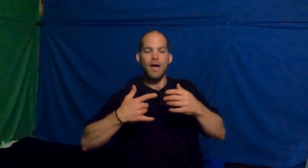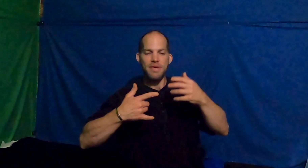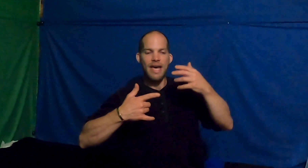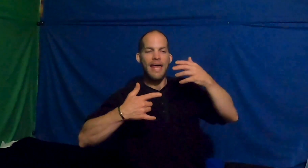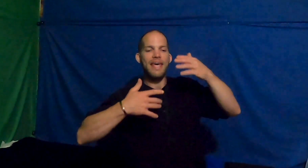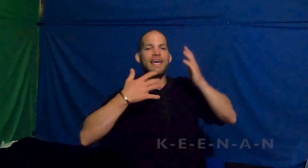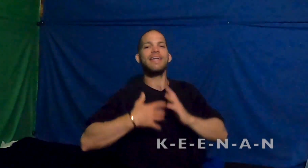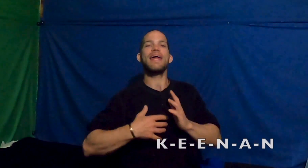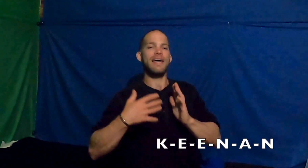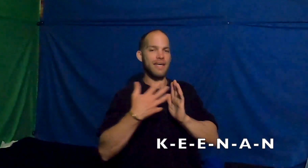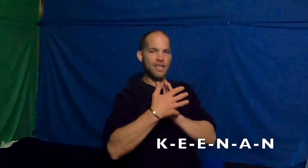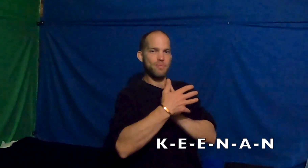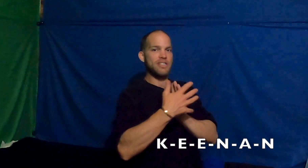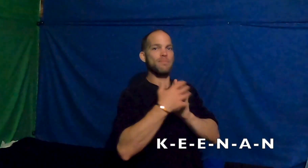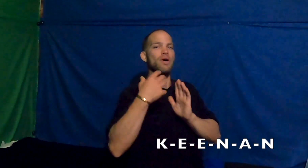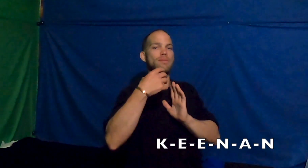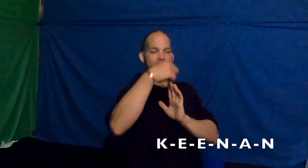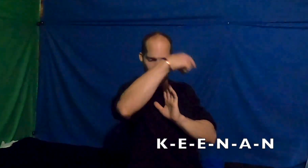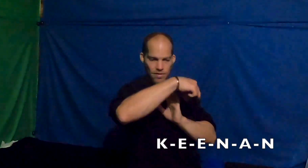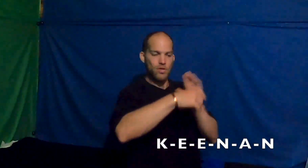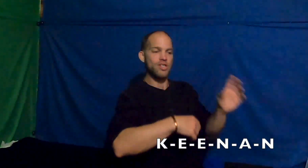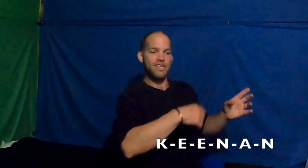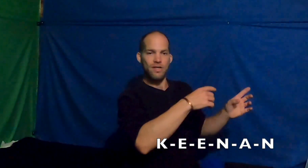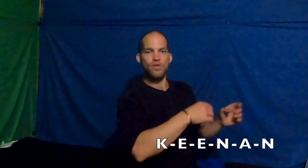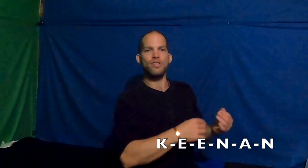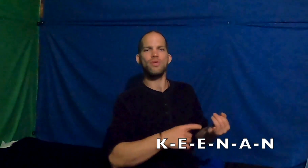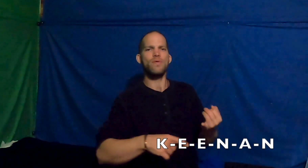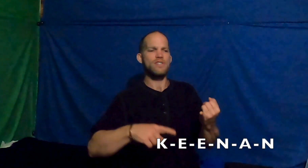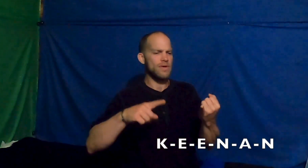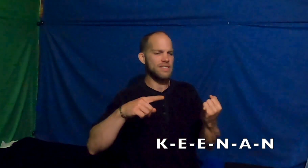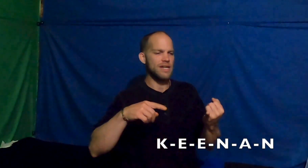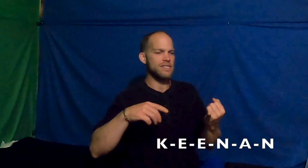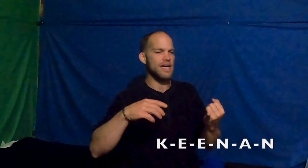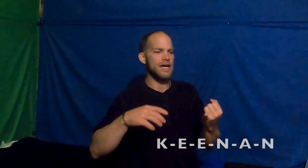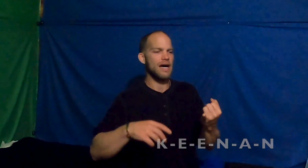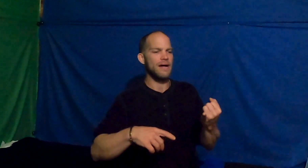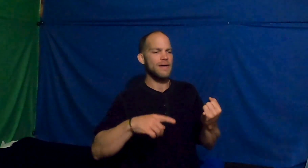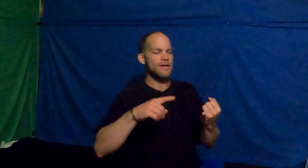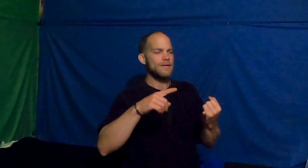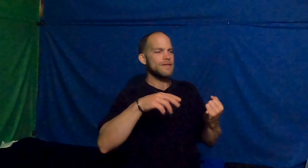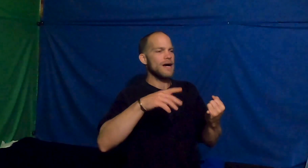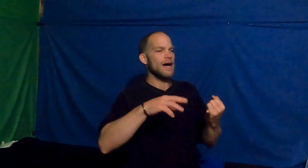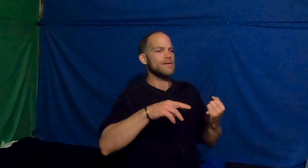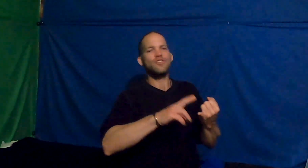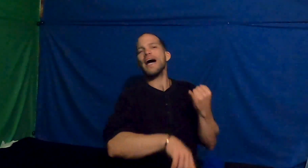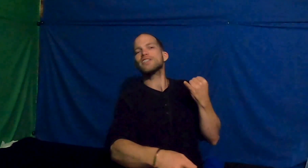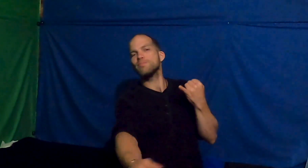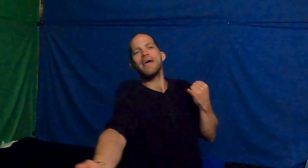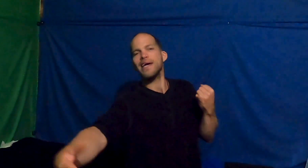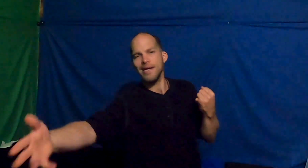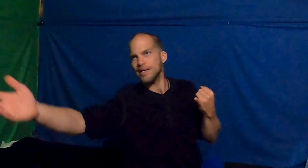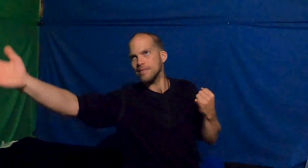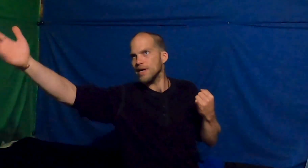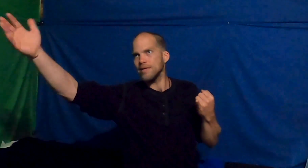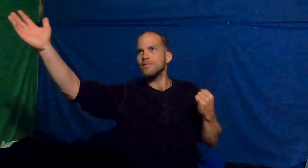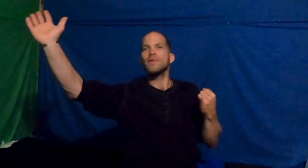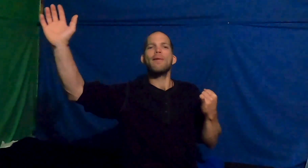he had a kinetic expressed upon himself, notion as notion. So he was always things like Jack Spade and I'm Gonna